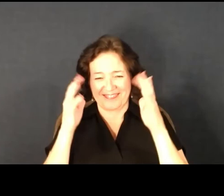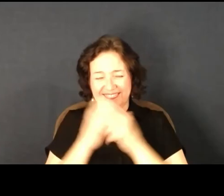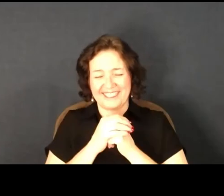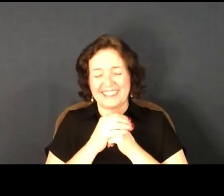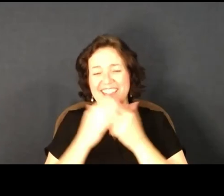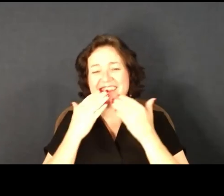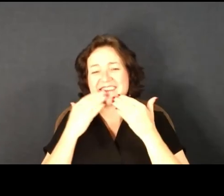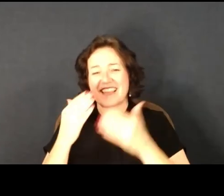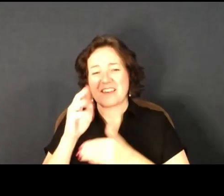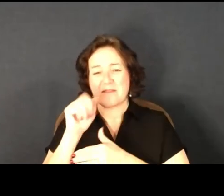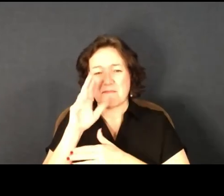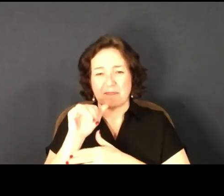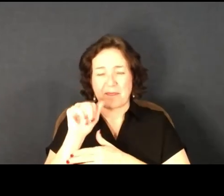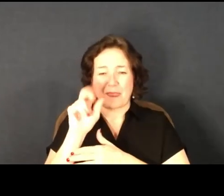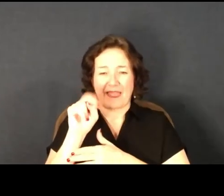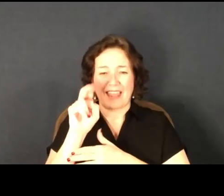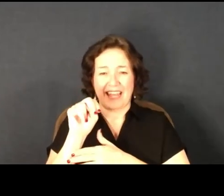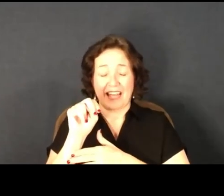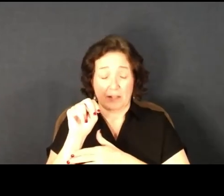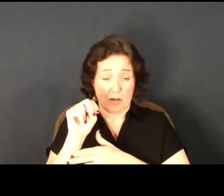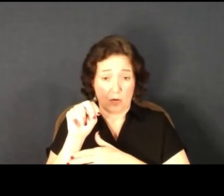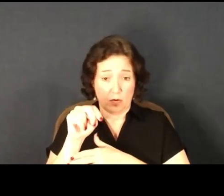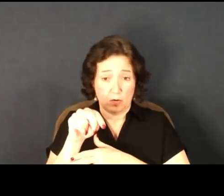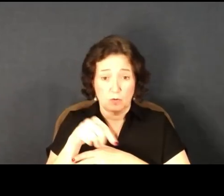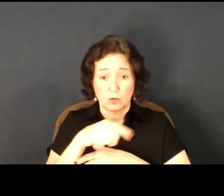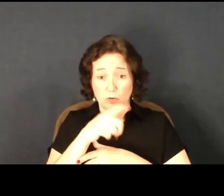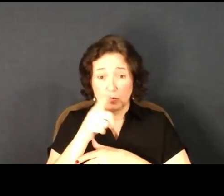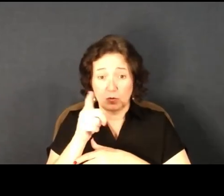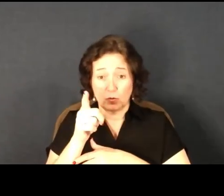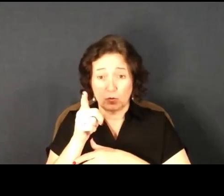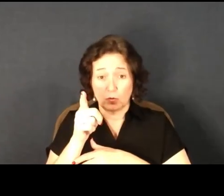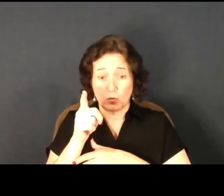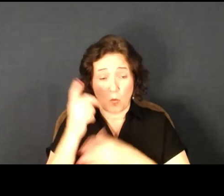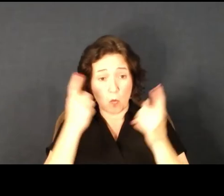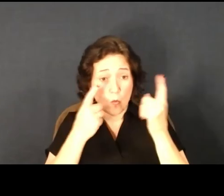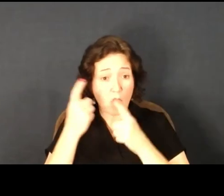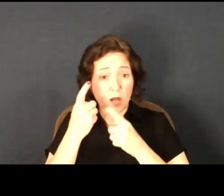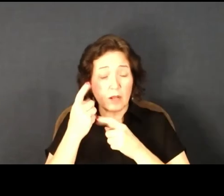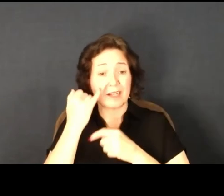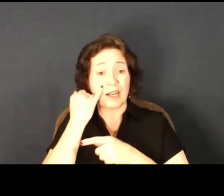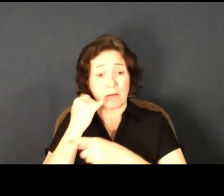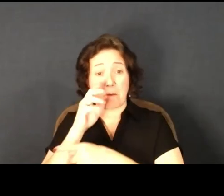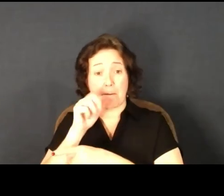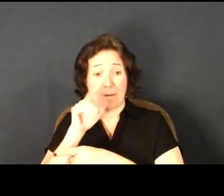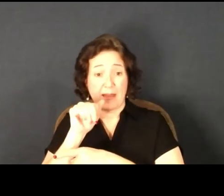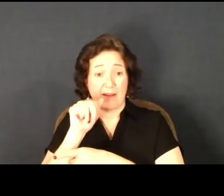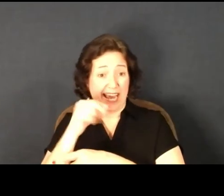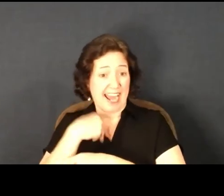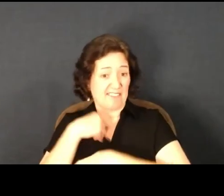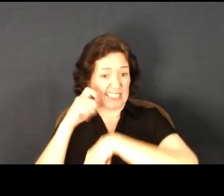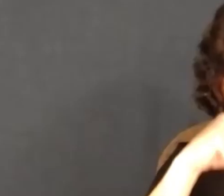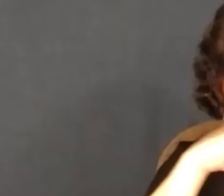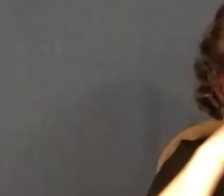Thank you, MaryAnn. Now, does anyone out there besides me wonder if MaryAnn has a tattoo?